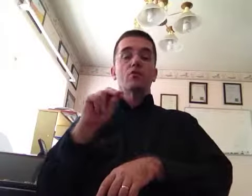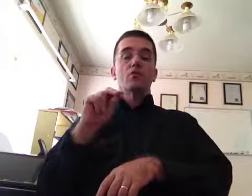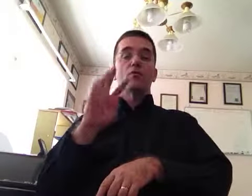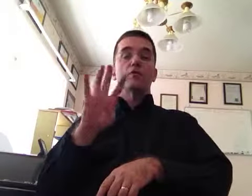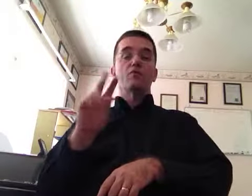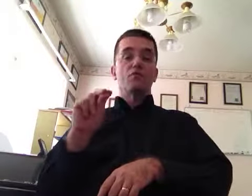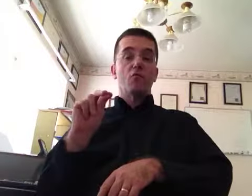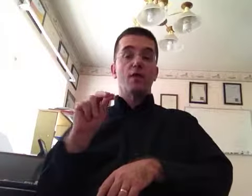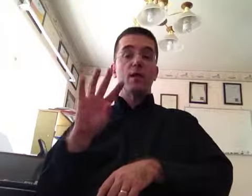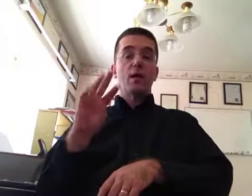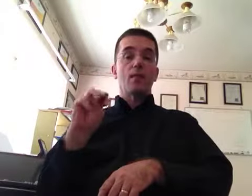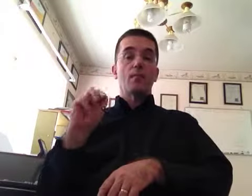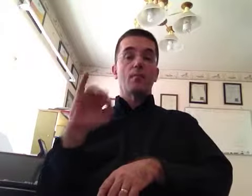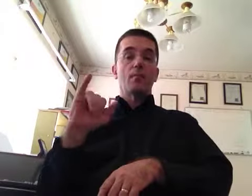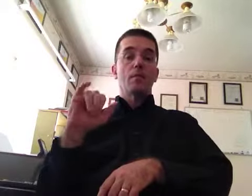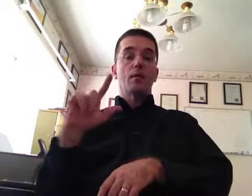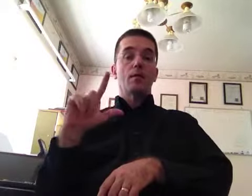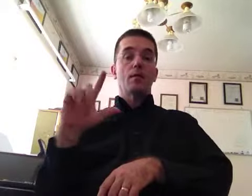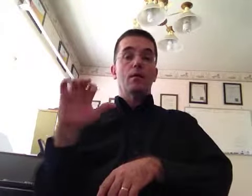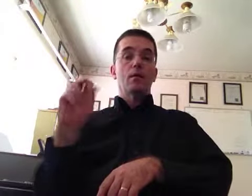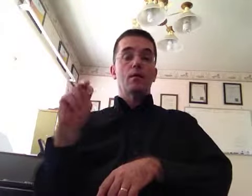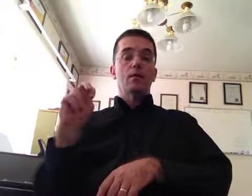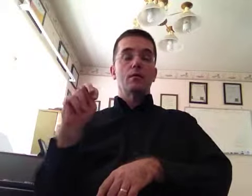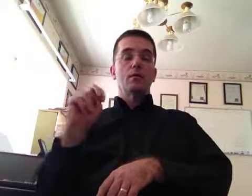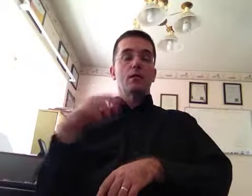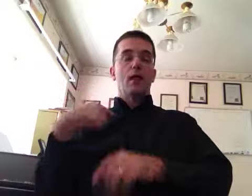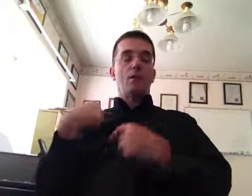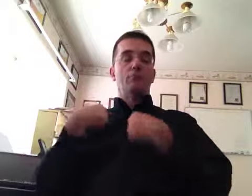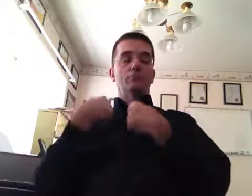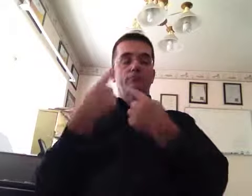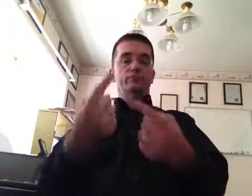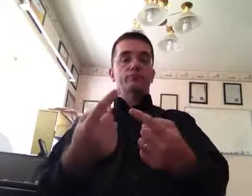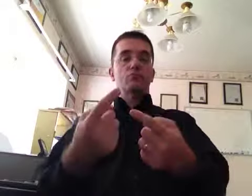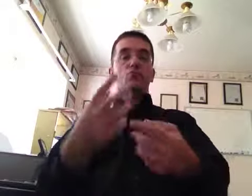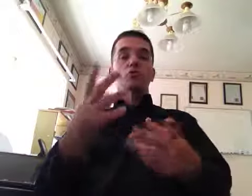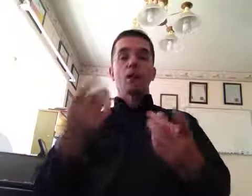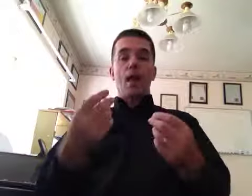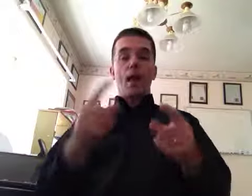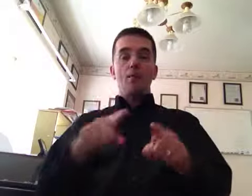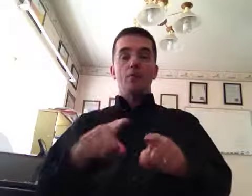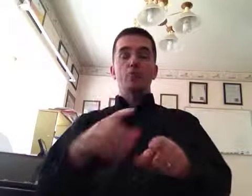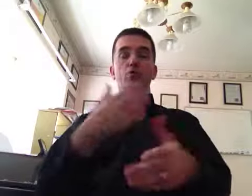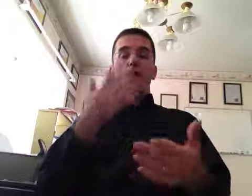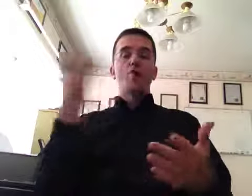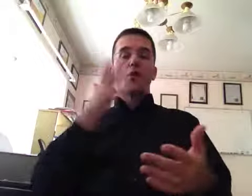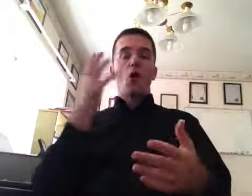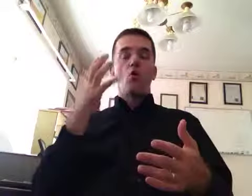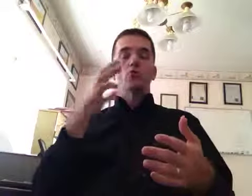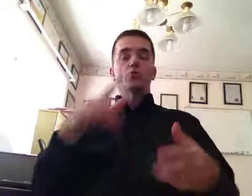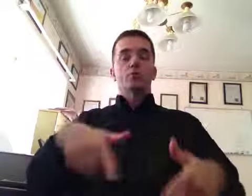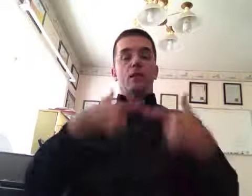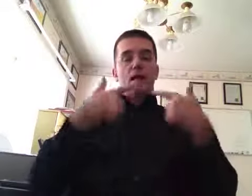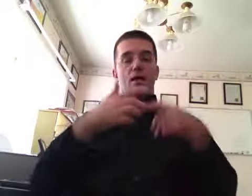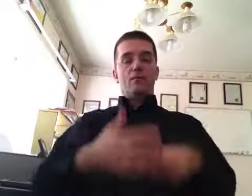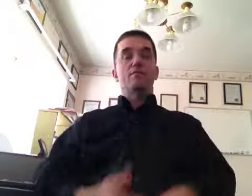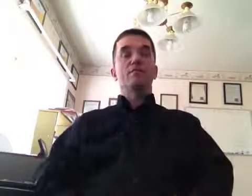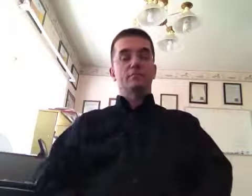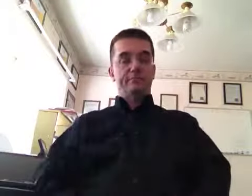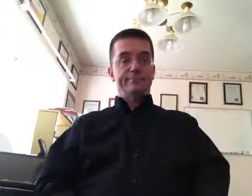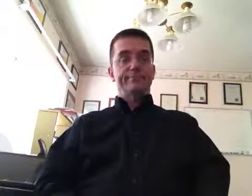along the way have a wonderful life. Yeah. So but that comes all the way back to you not killing this